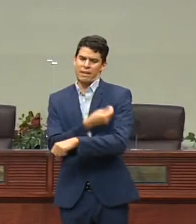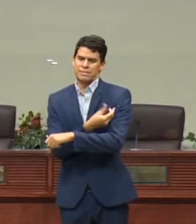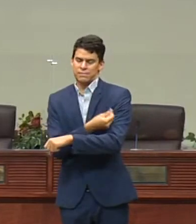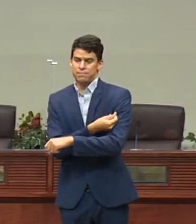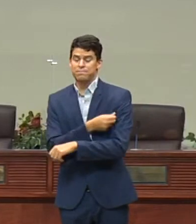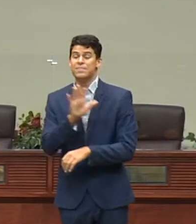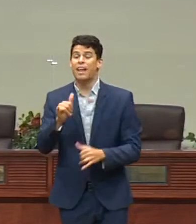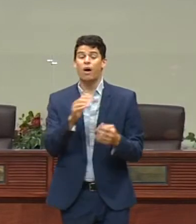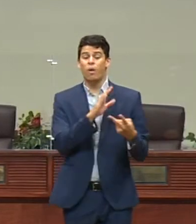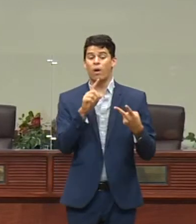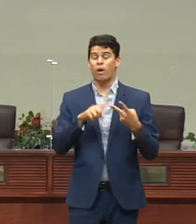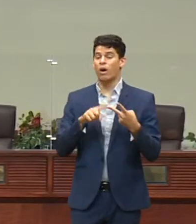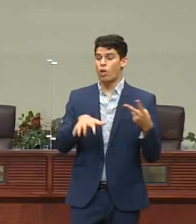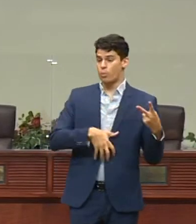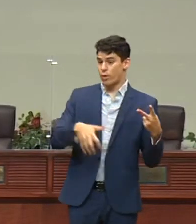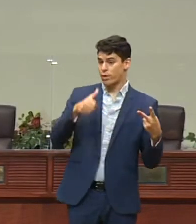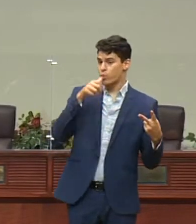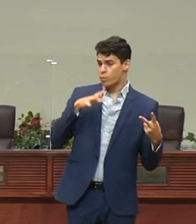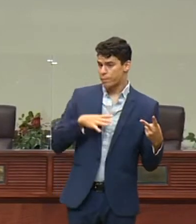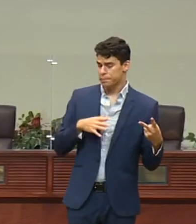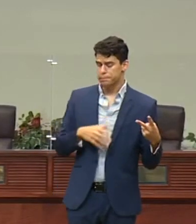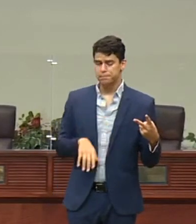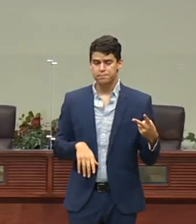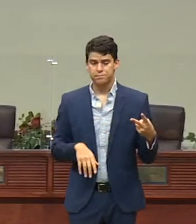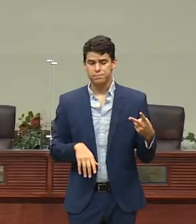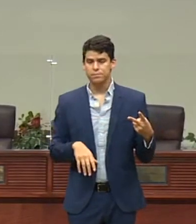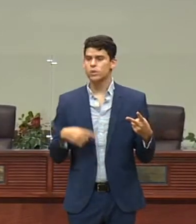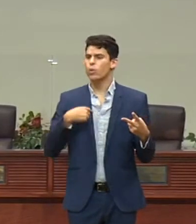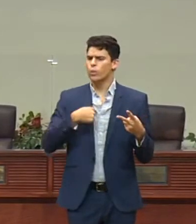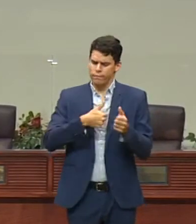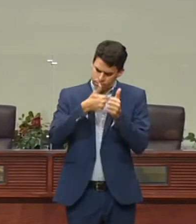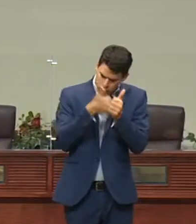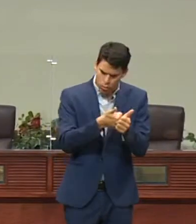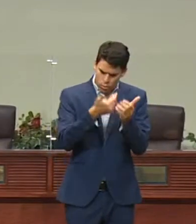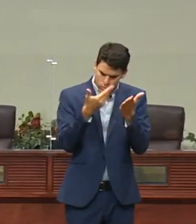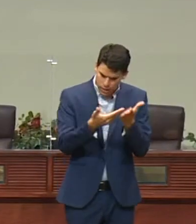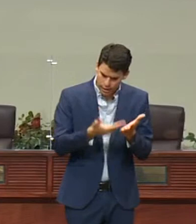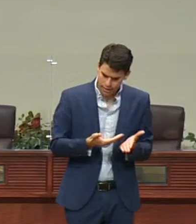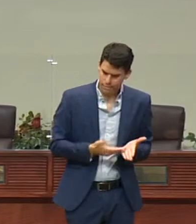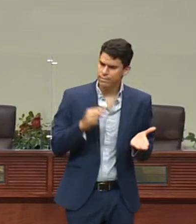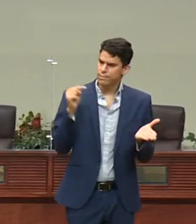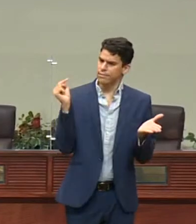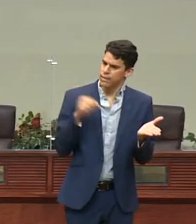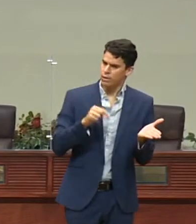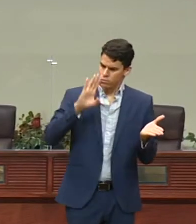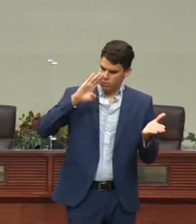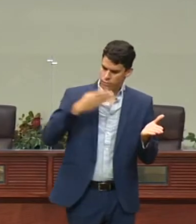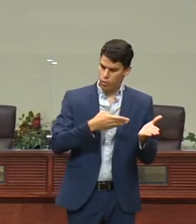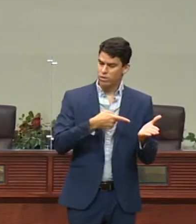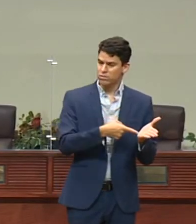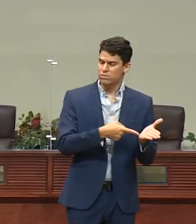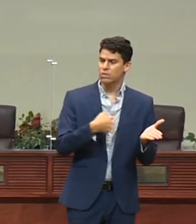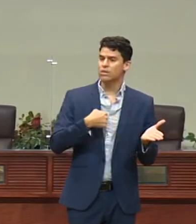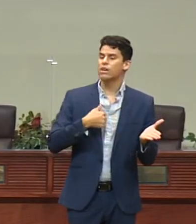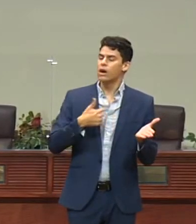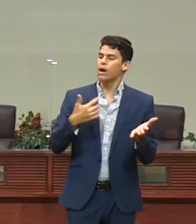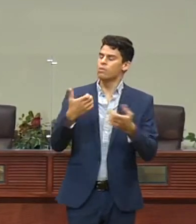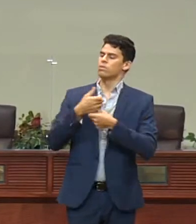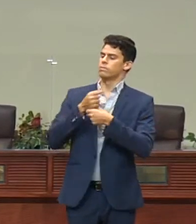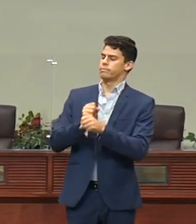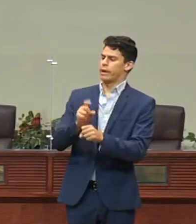are data driven. So I want to make sure that we